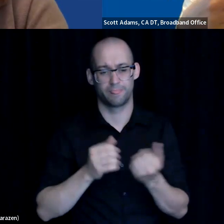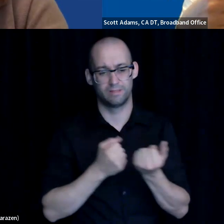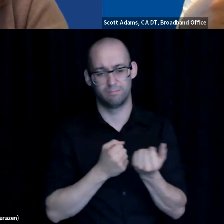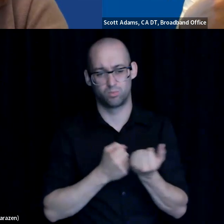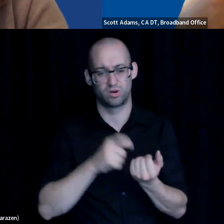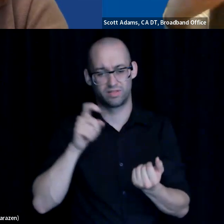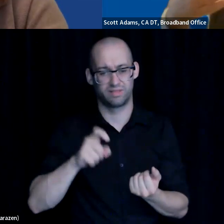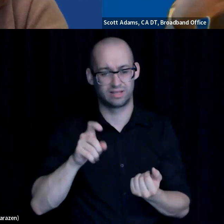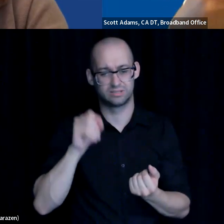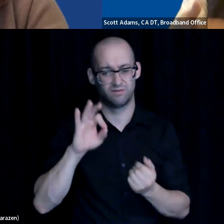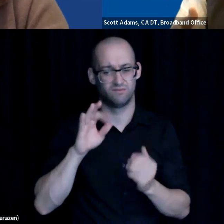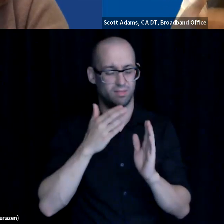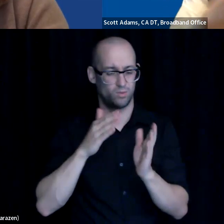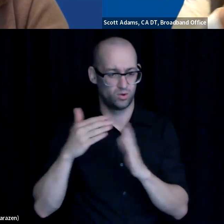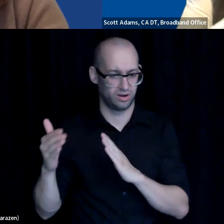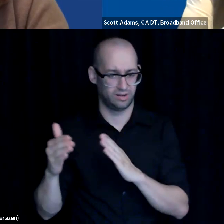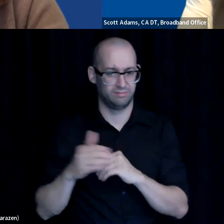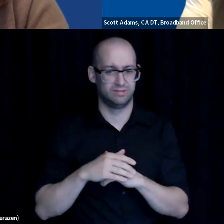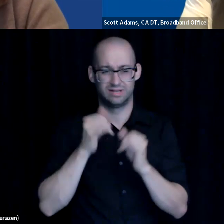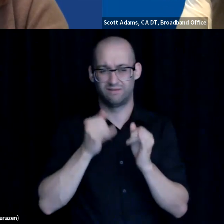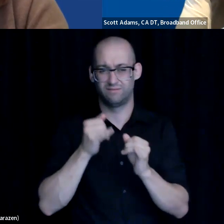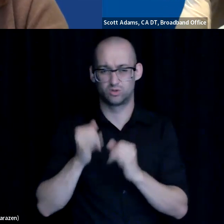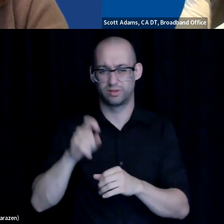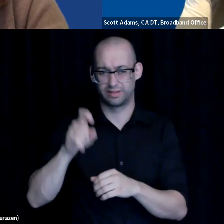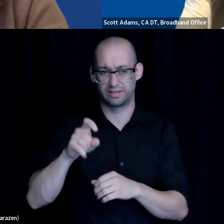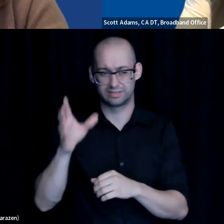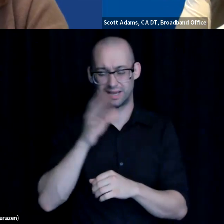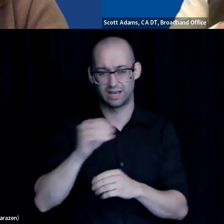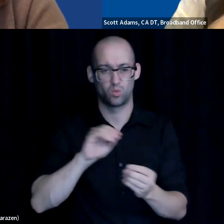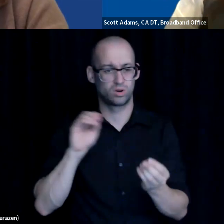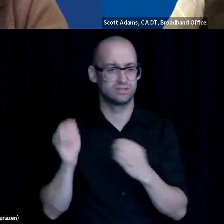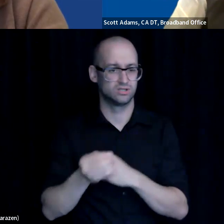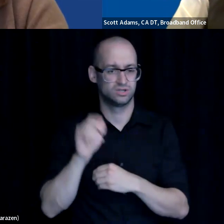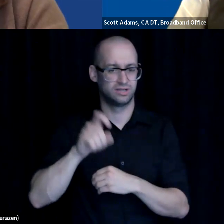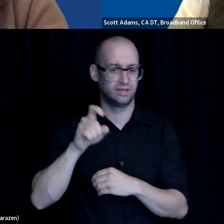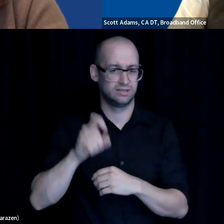the community, both the individual needs and the organizational needs.